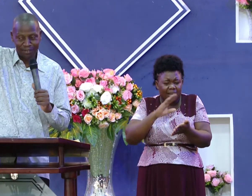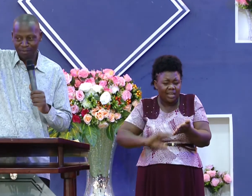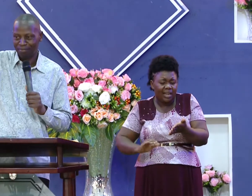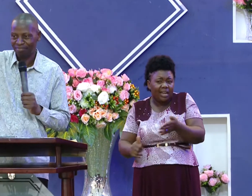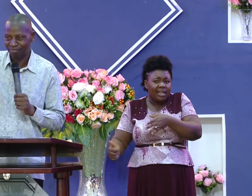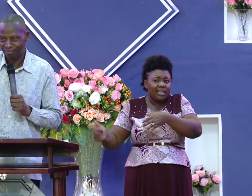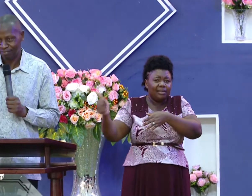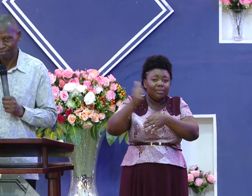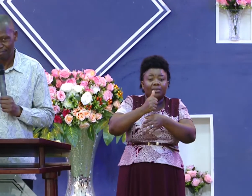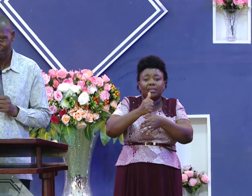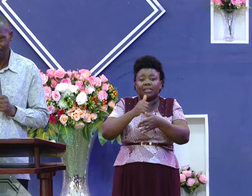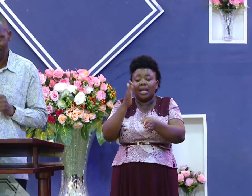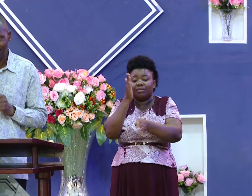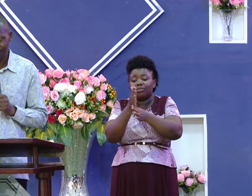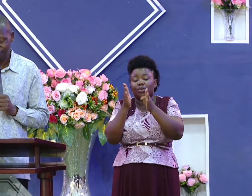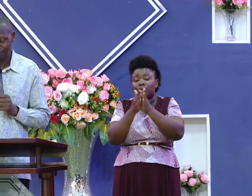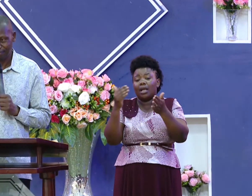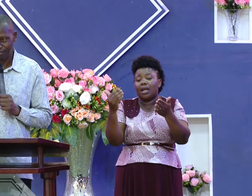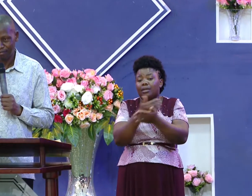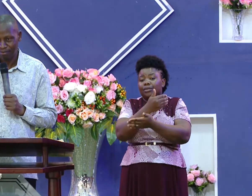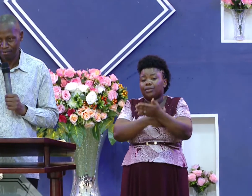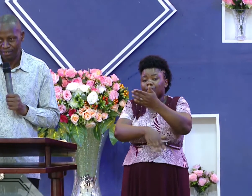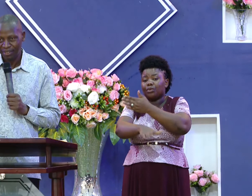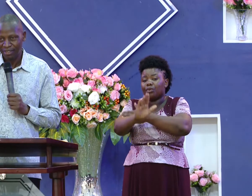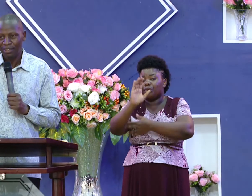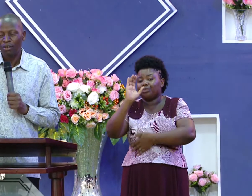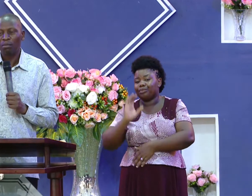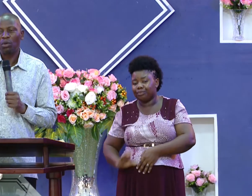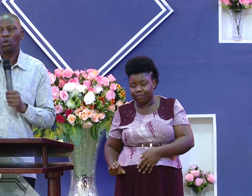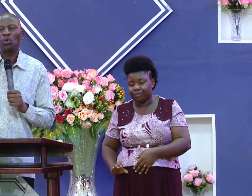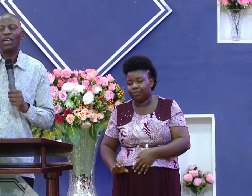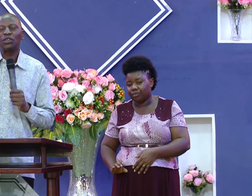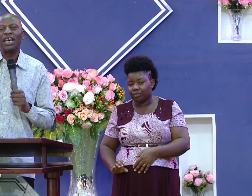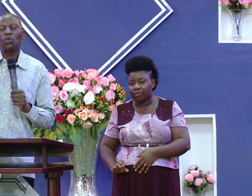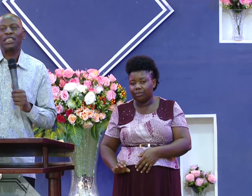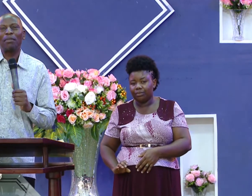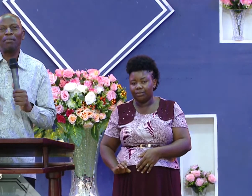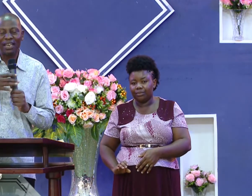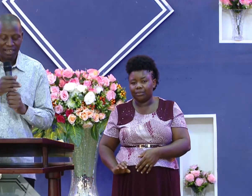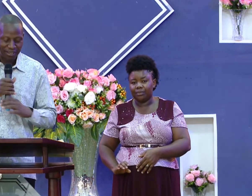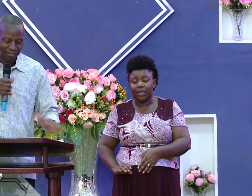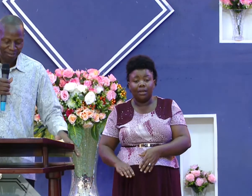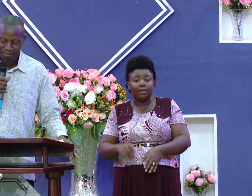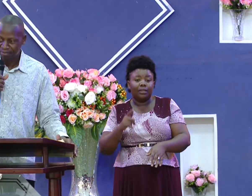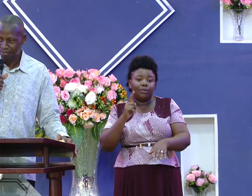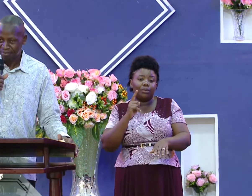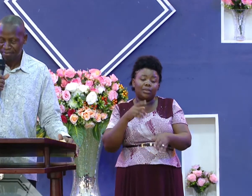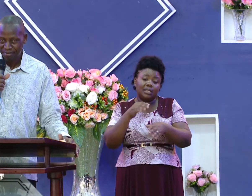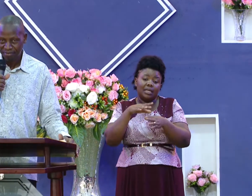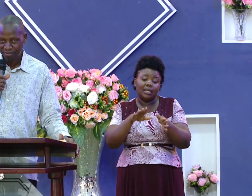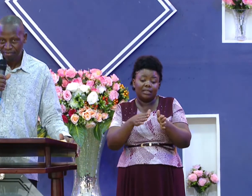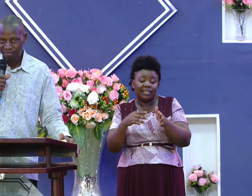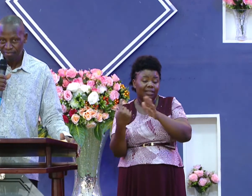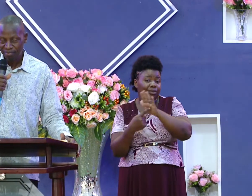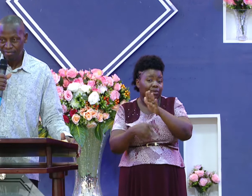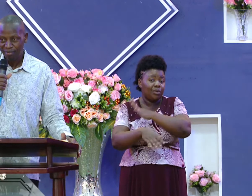A situation that can really fold us, that it may build a divine character in us. In the wilderness, the Lord